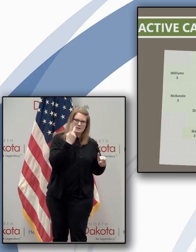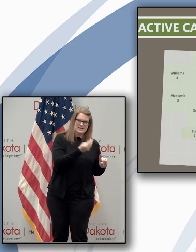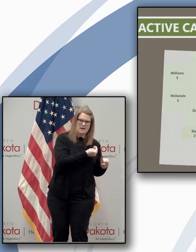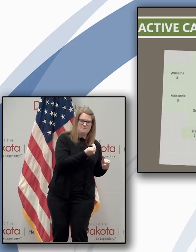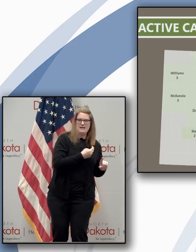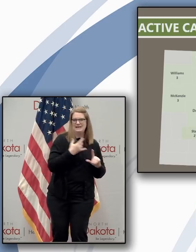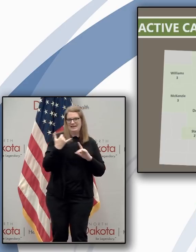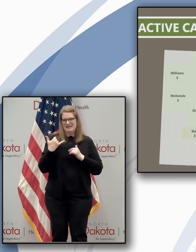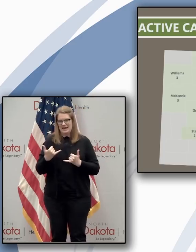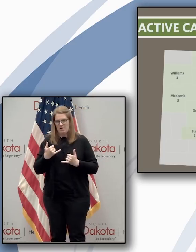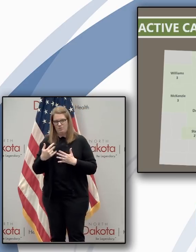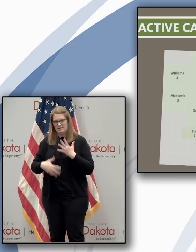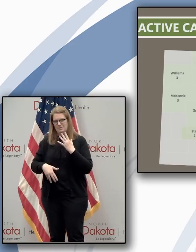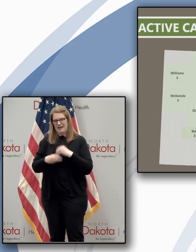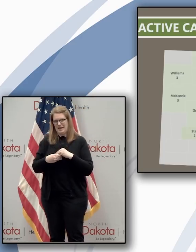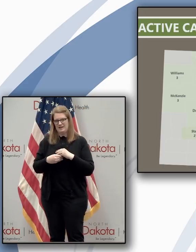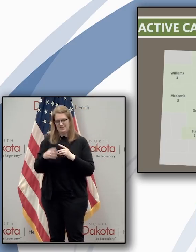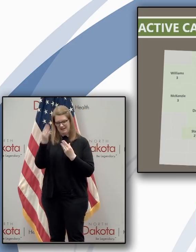today, but between